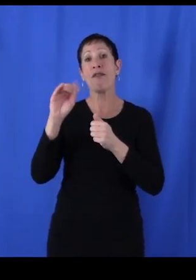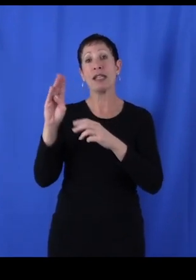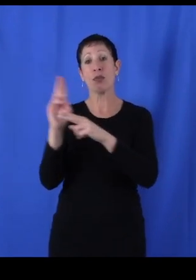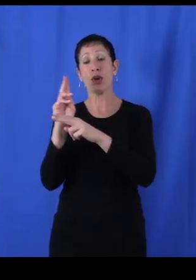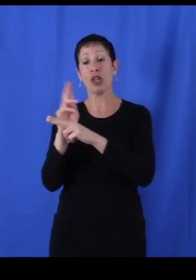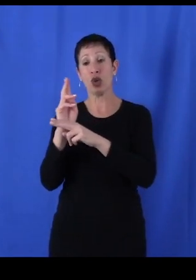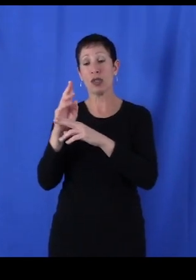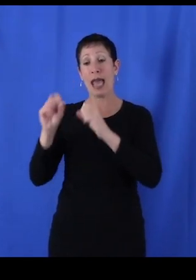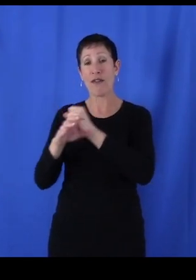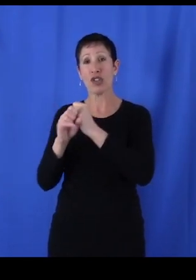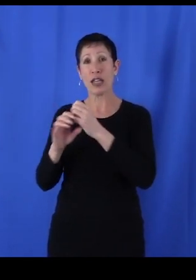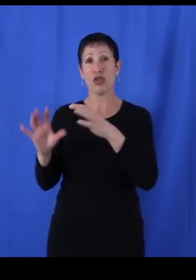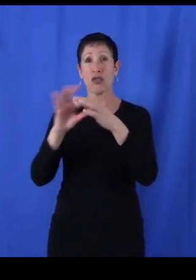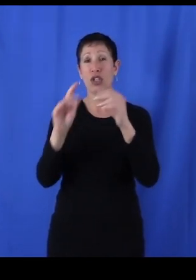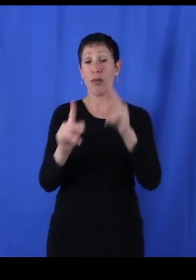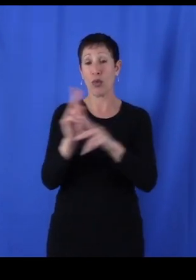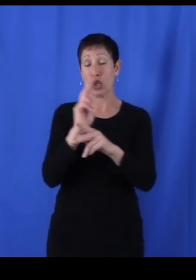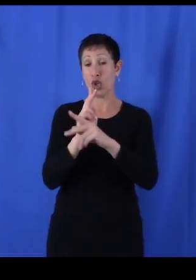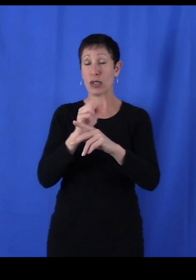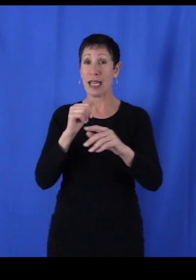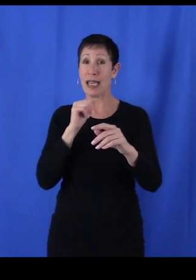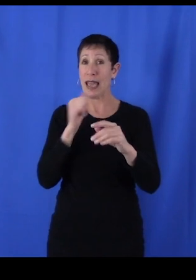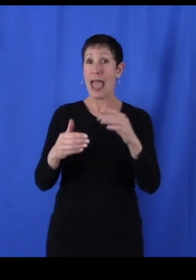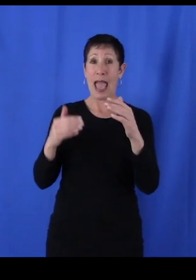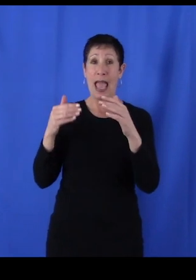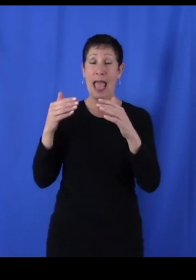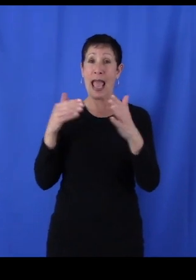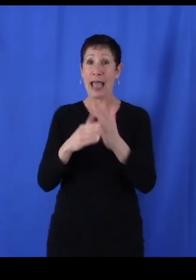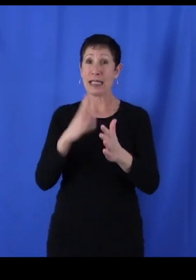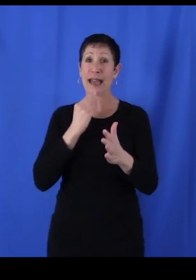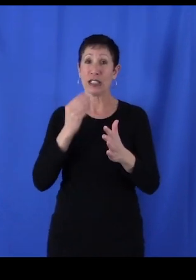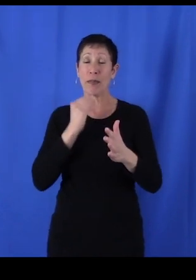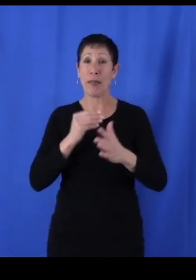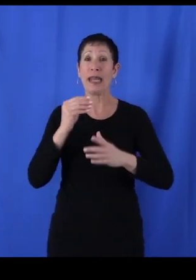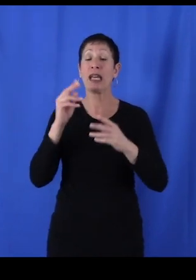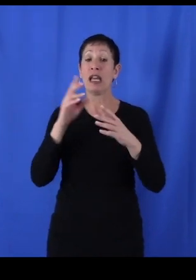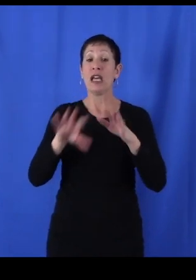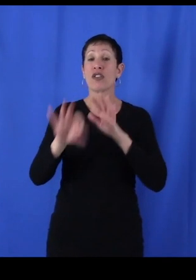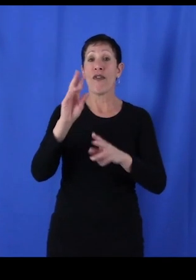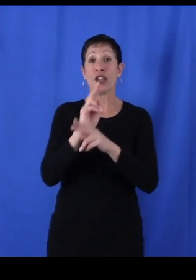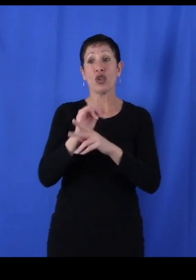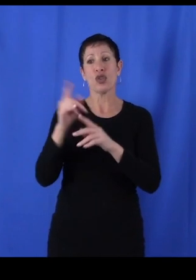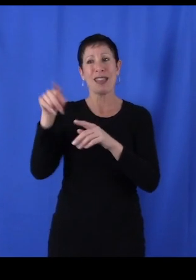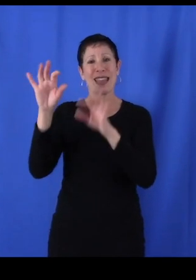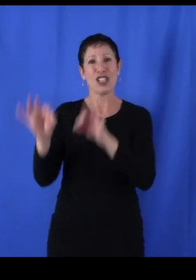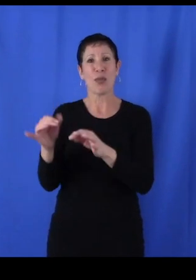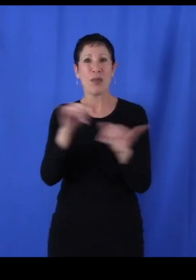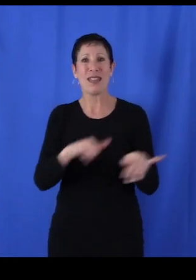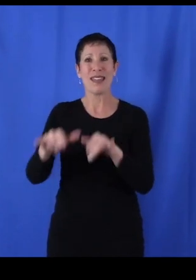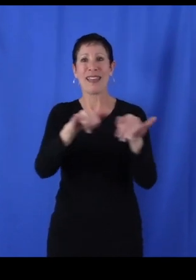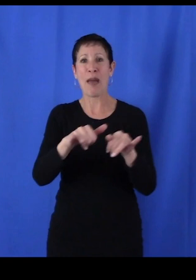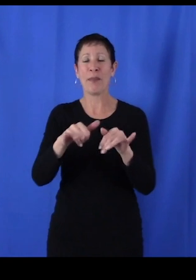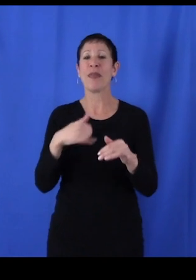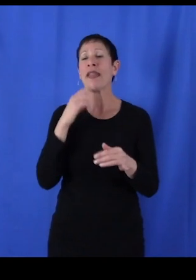the interests of users they determined to be like them. This, of course, was just two of many. Others